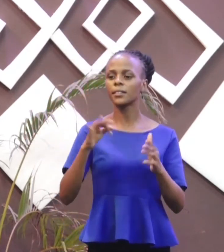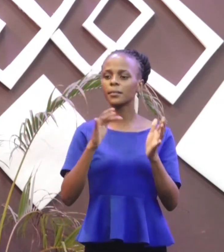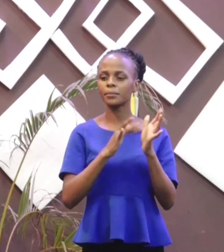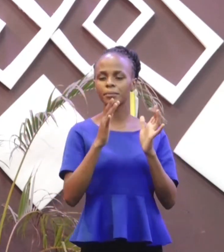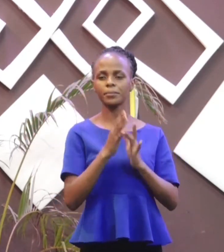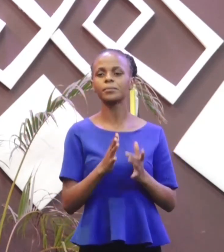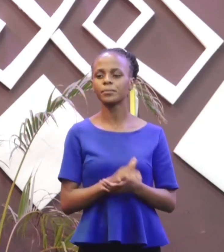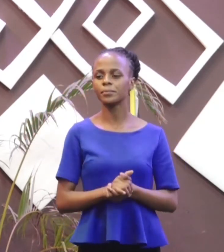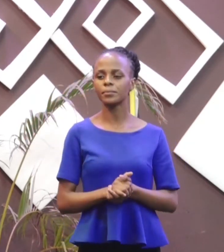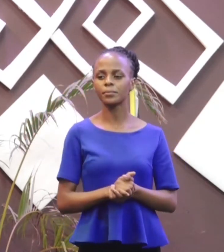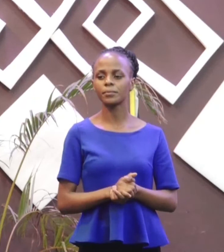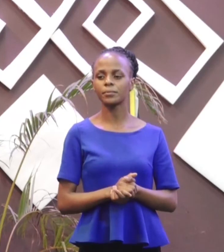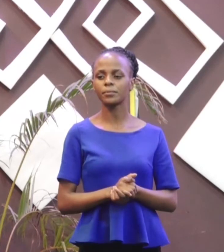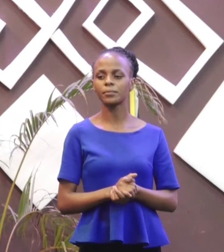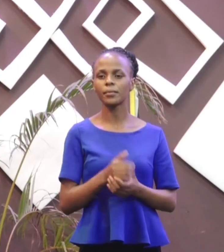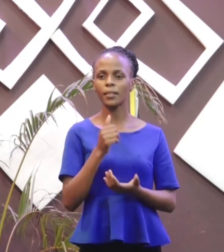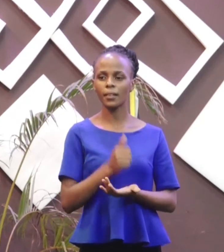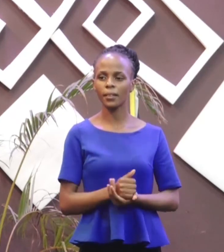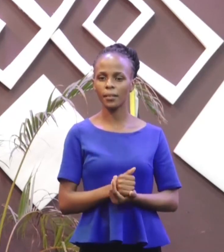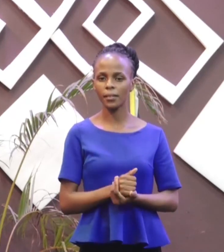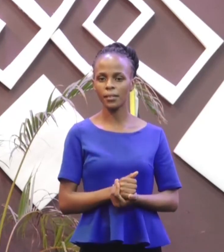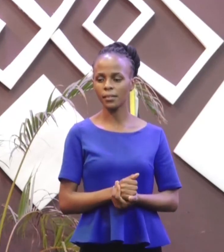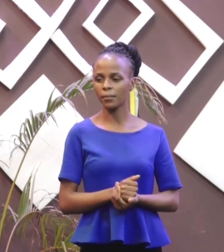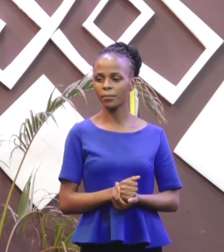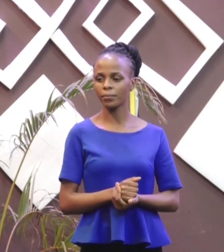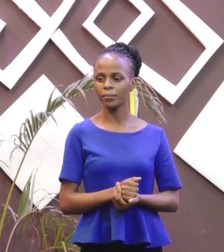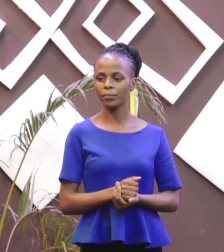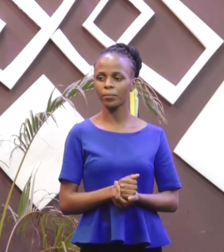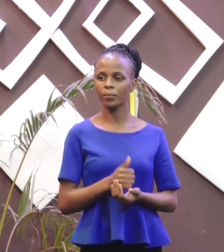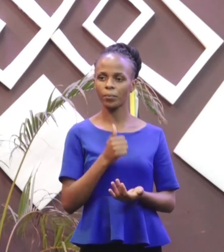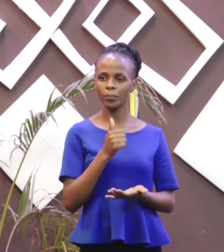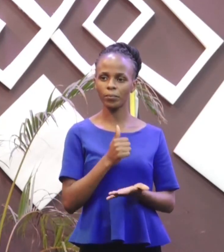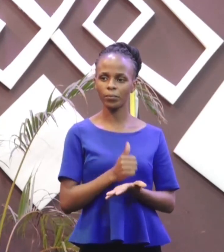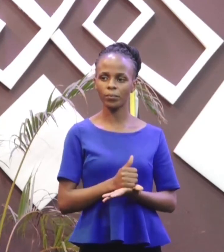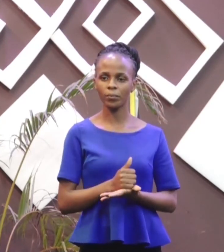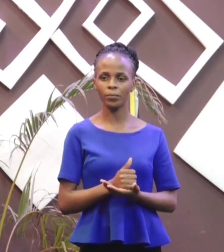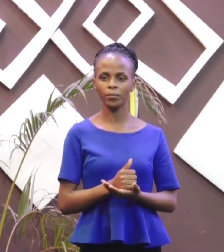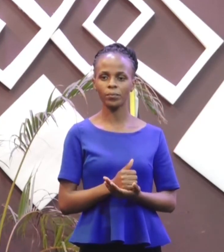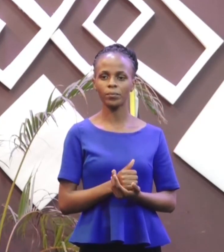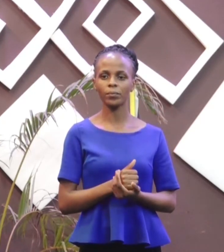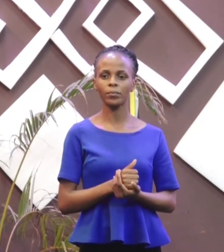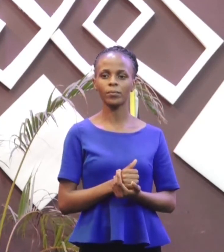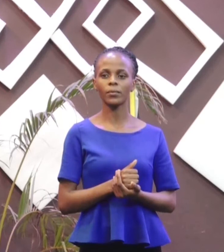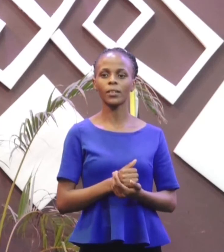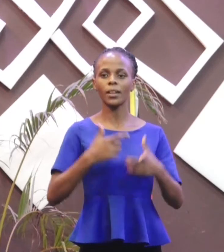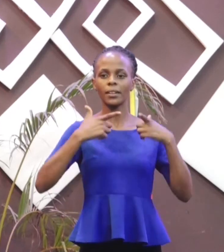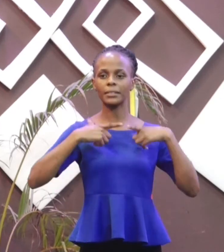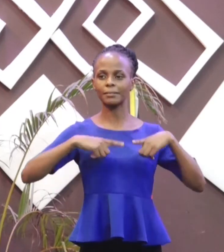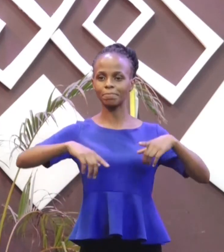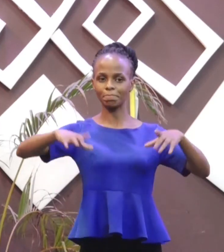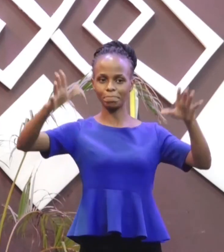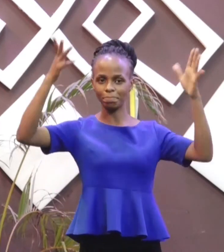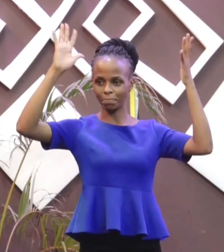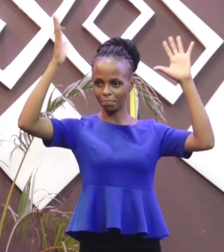Kristo. In the name of Jesus. Amina. Amen. Amina. Amen. Kama tubongere engalo ez'amaanyi